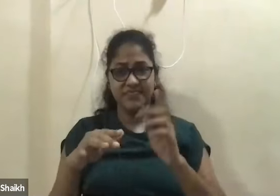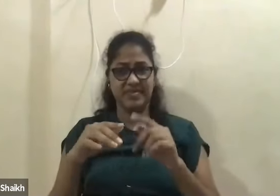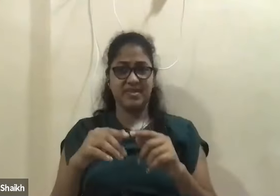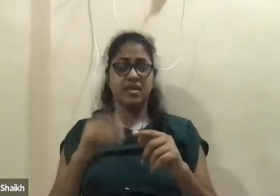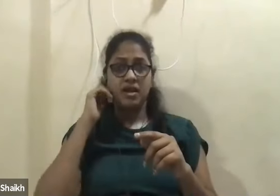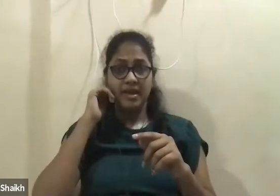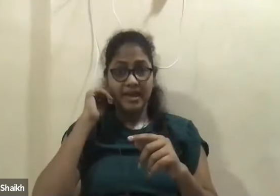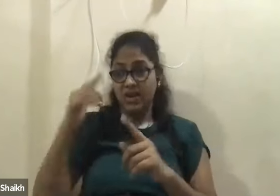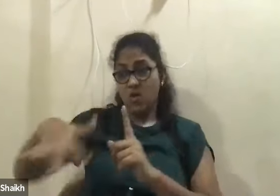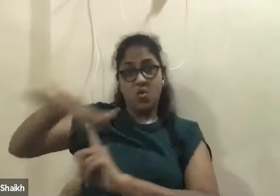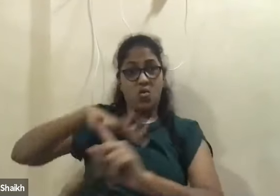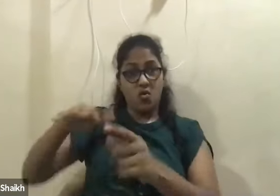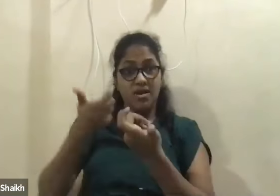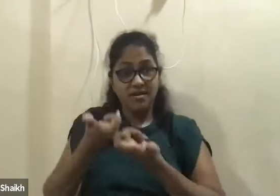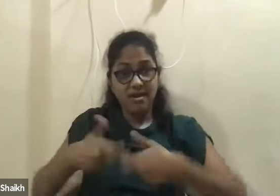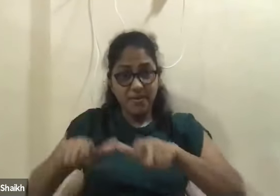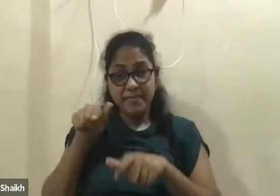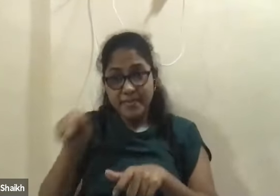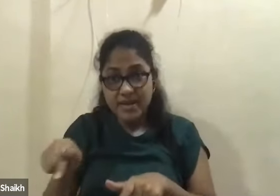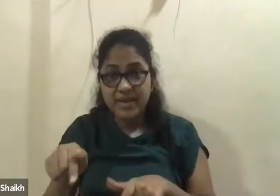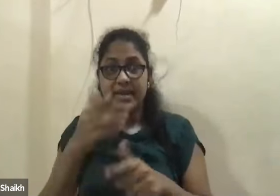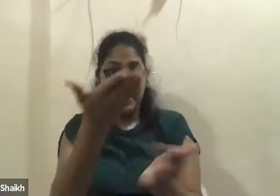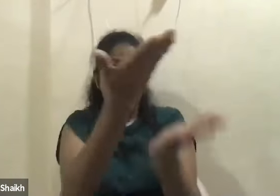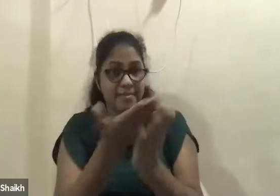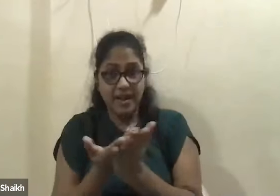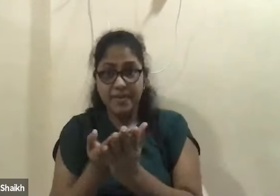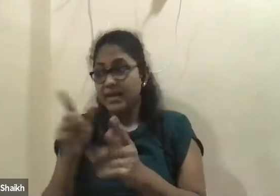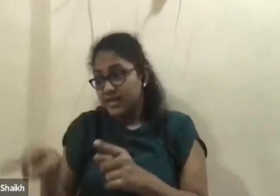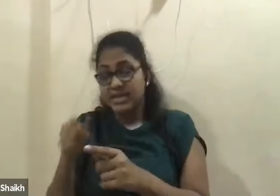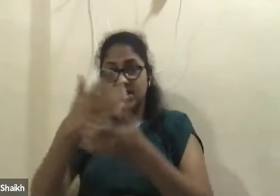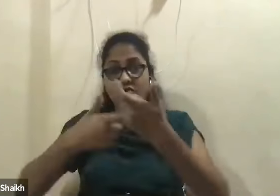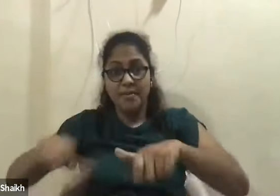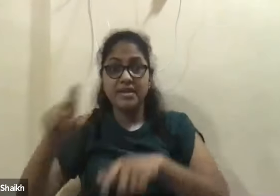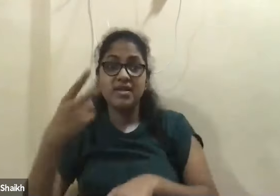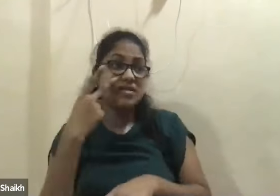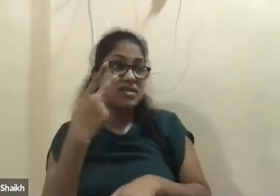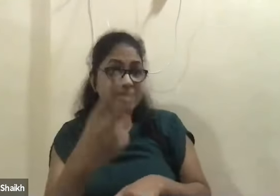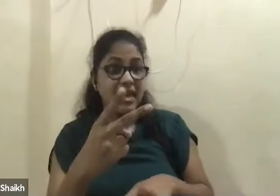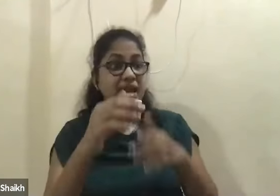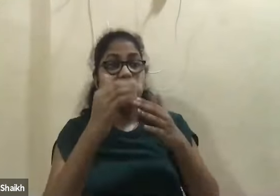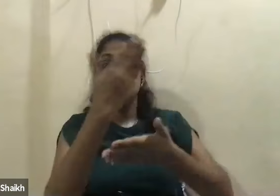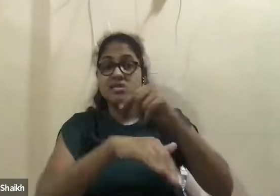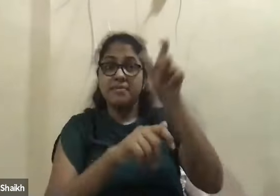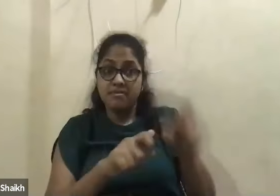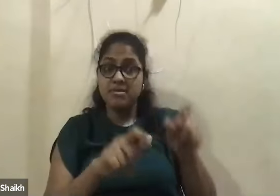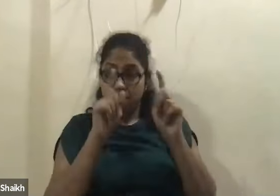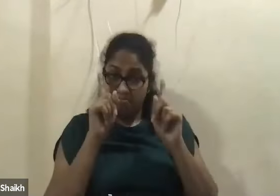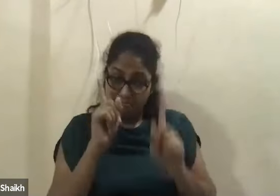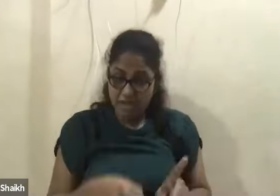committee, while considering such application, shall consider whether the person with disability needs a guardian, the purpose for which the guardianship